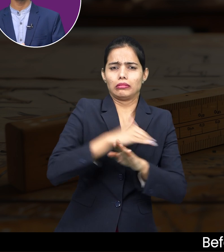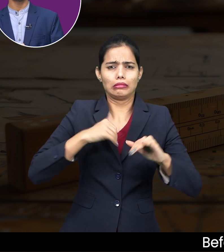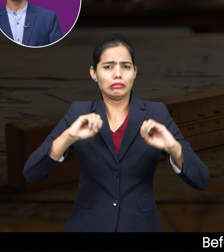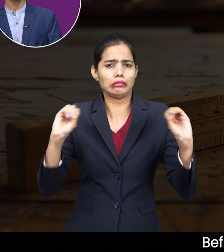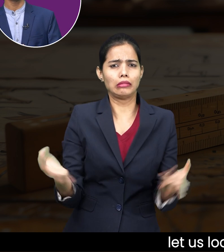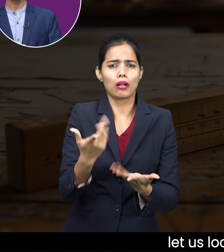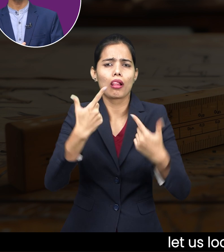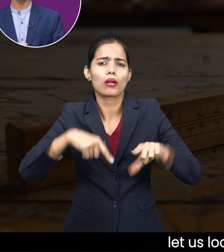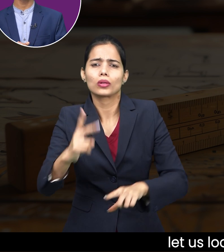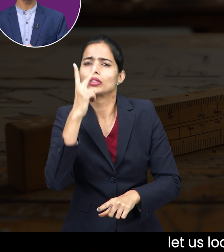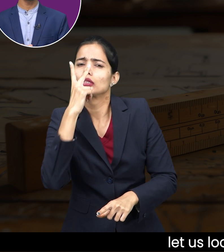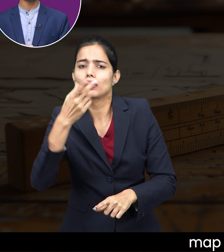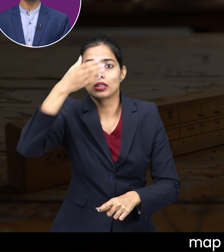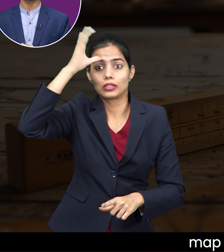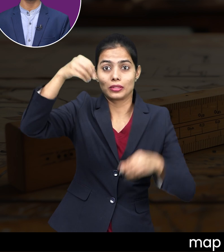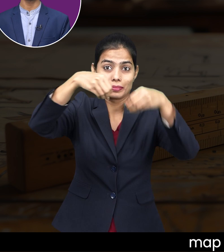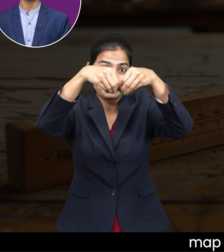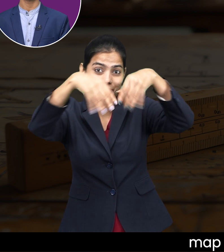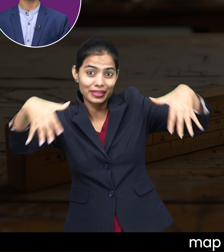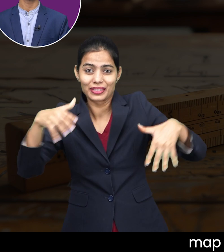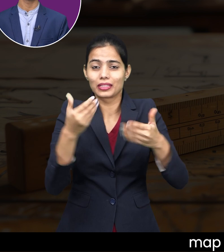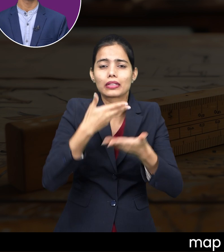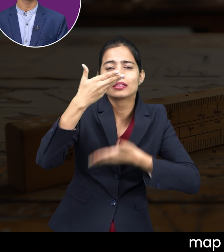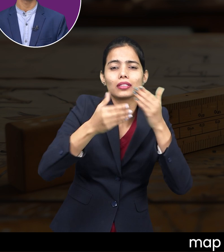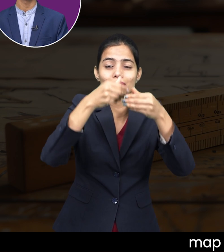Before starting, let us look at the concept map of this session.